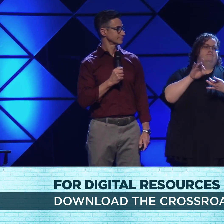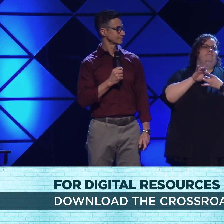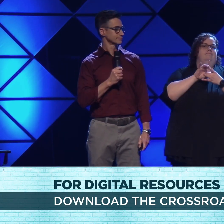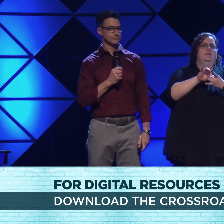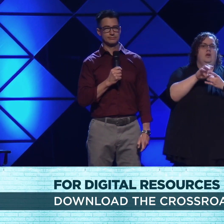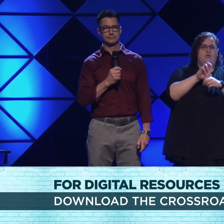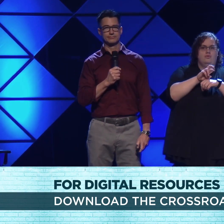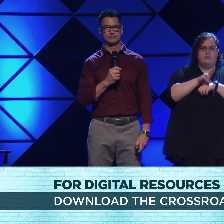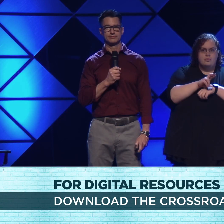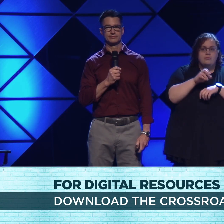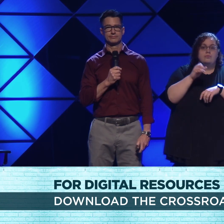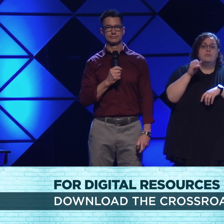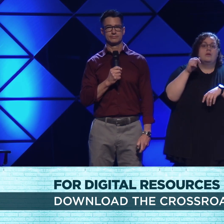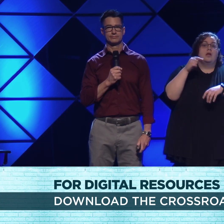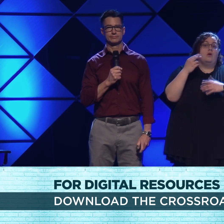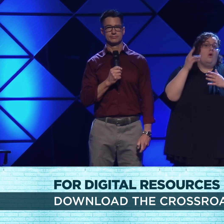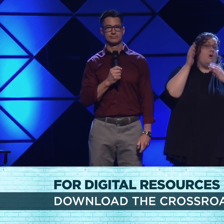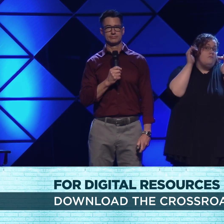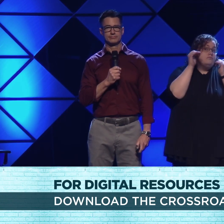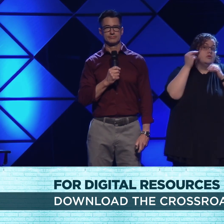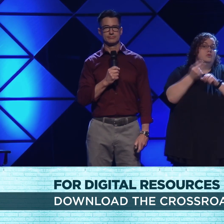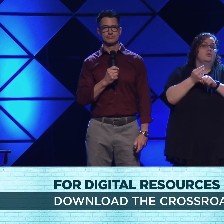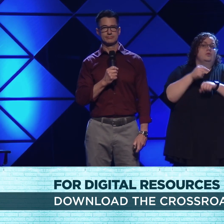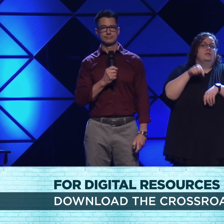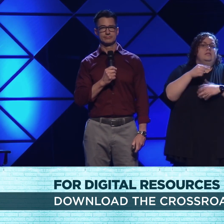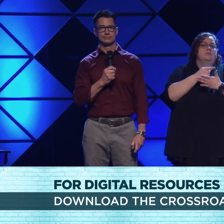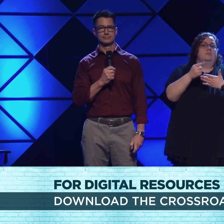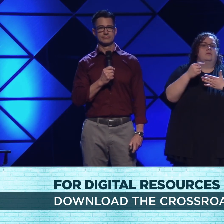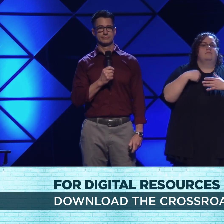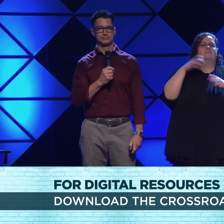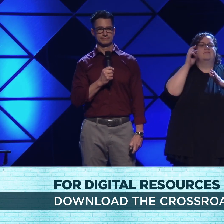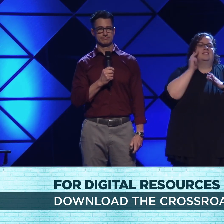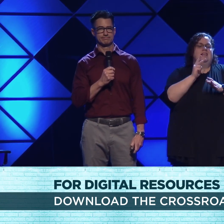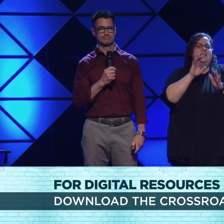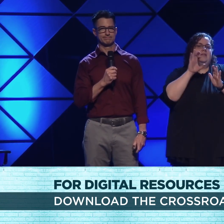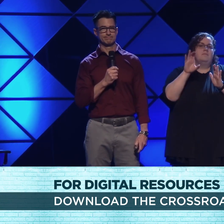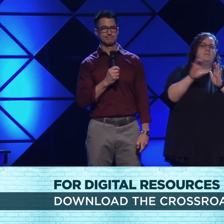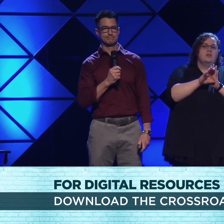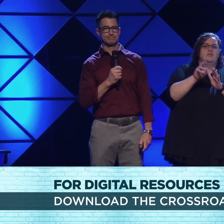used it this week to follow the photos and the stories of our Puerto Rico team.